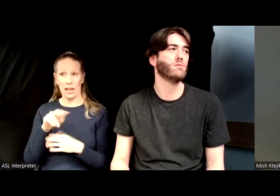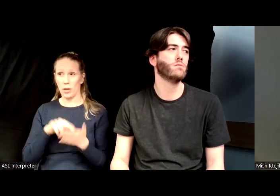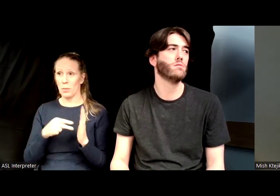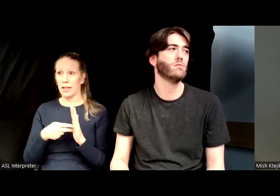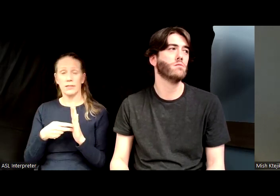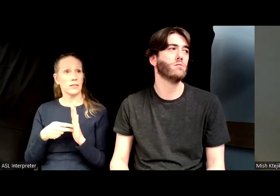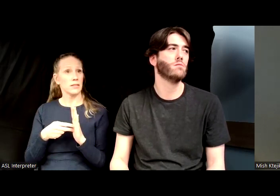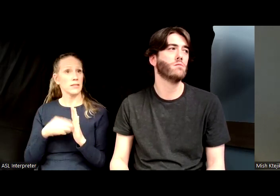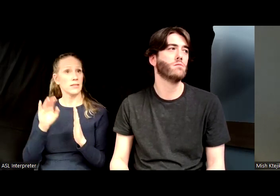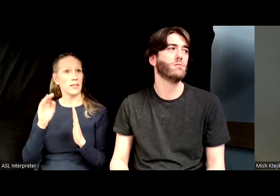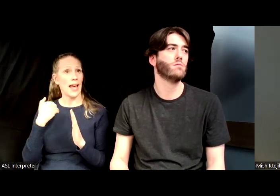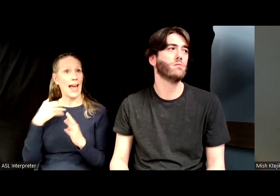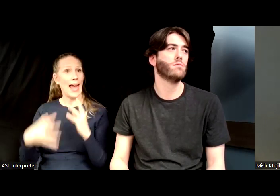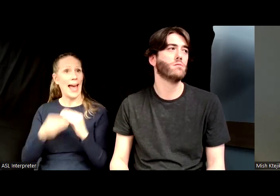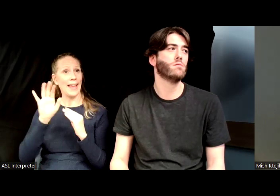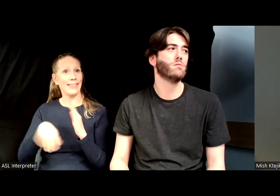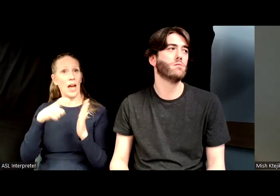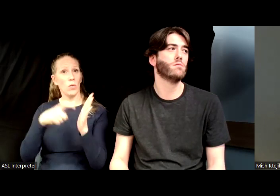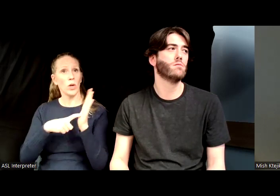Have that requirement in here as well?